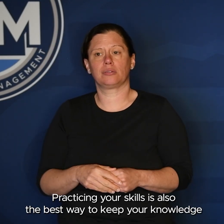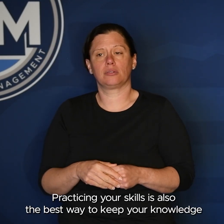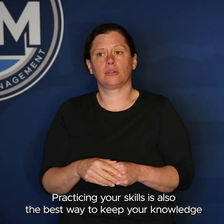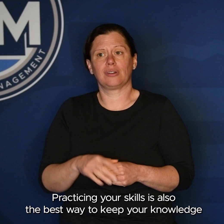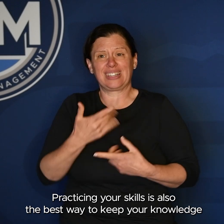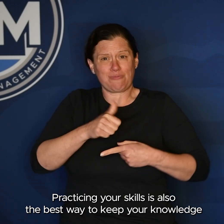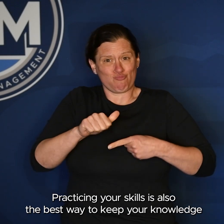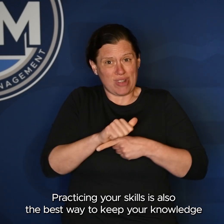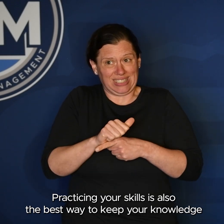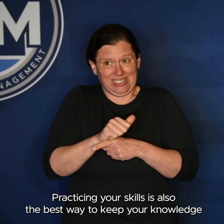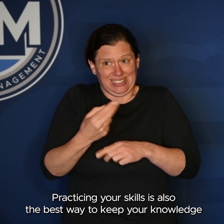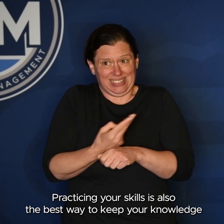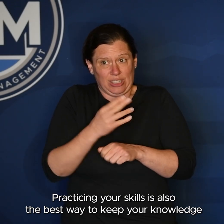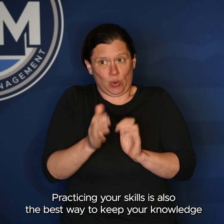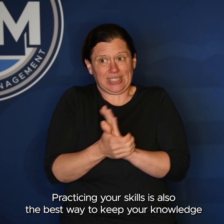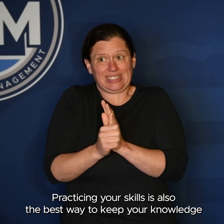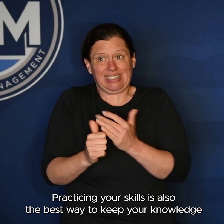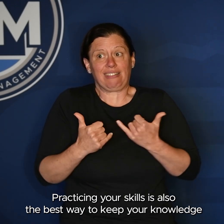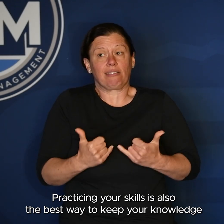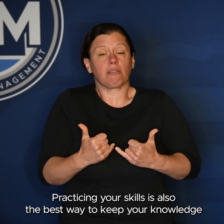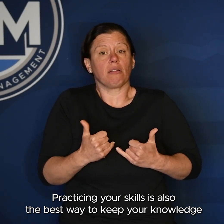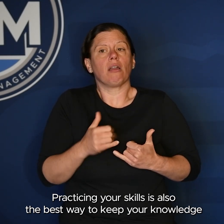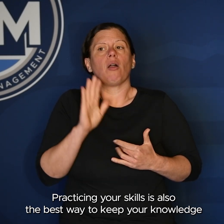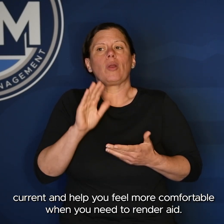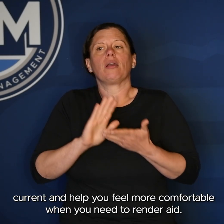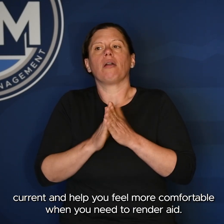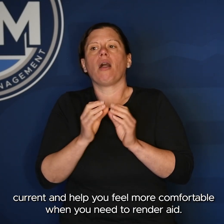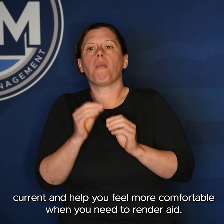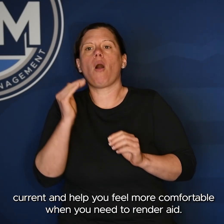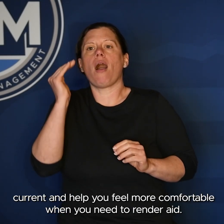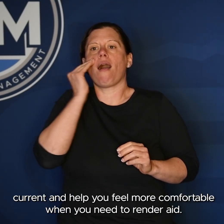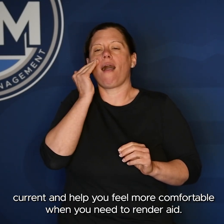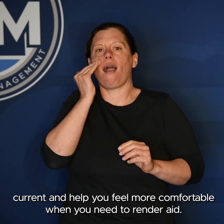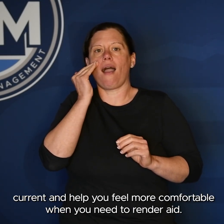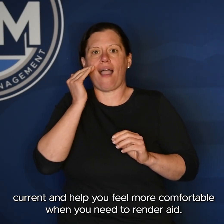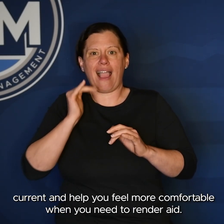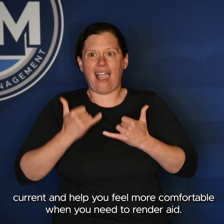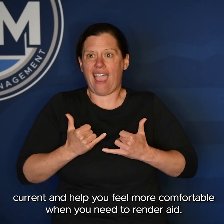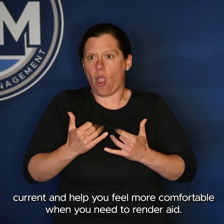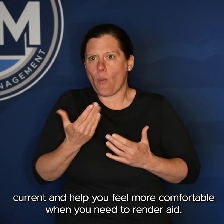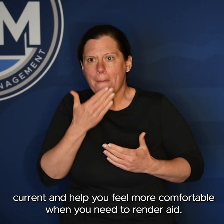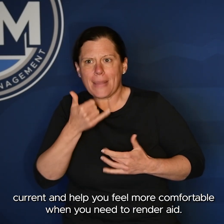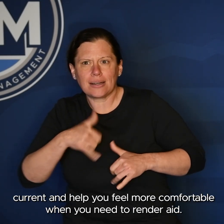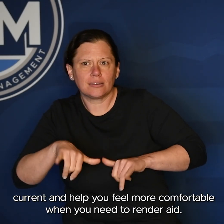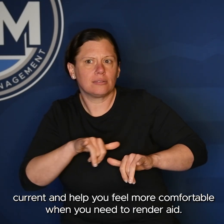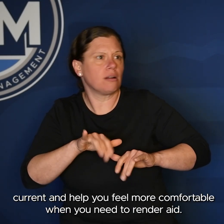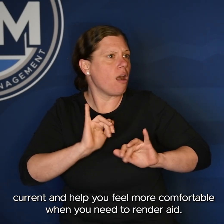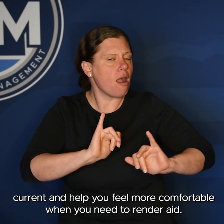Practicing your skills is also the best way to keep your knowledge current and help you feel more comfortable when you need to render